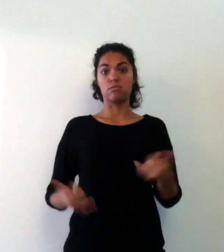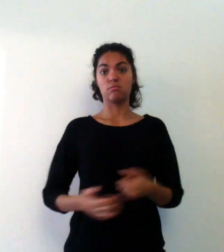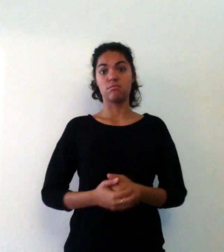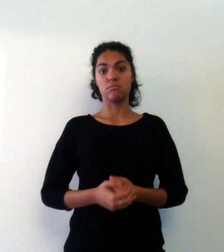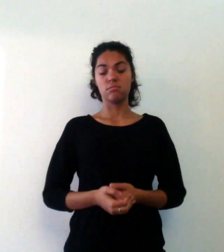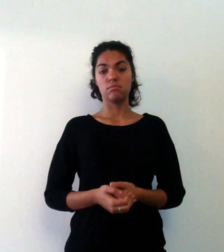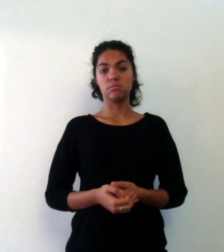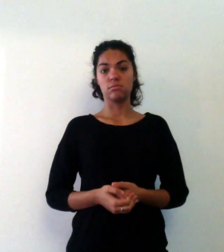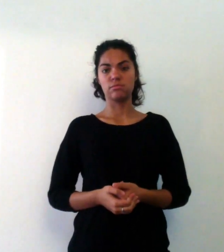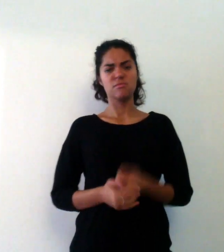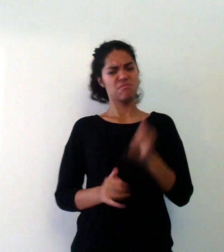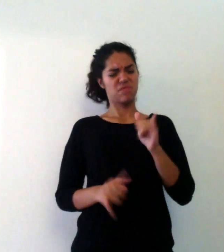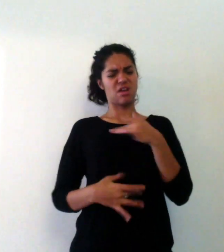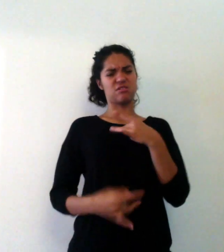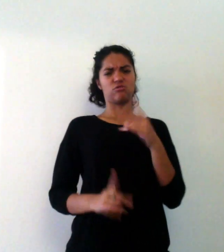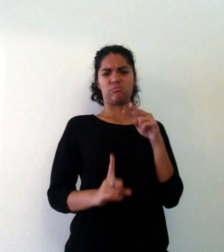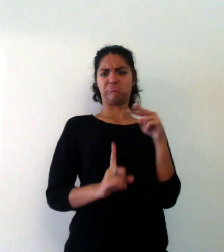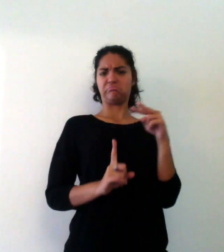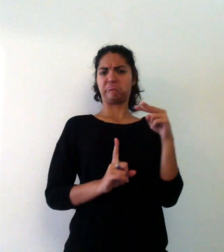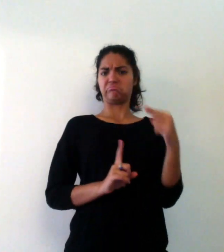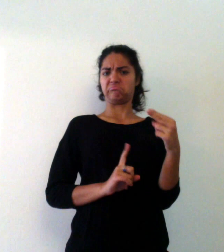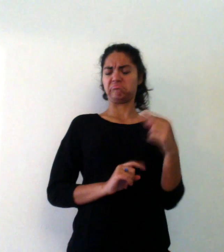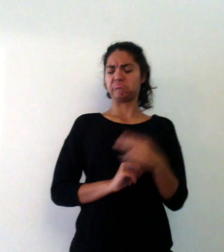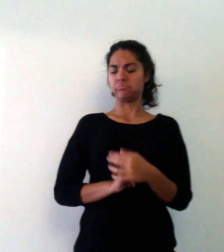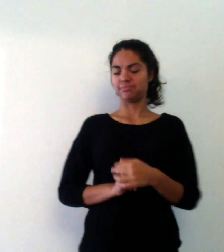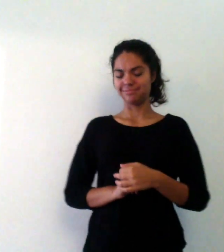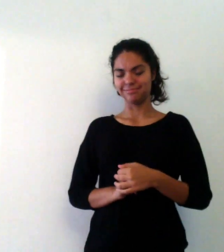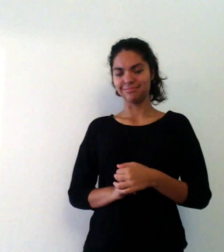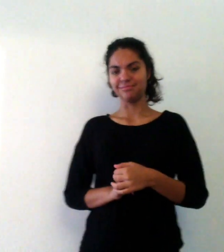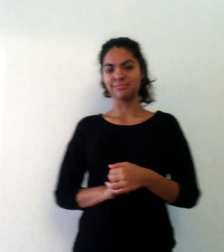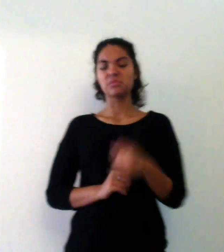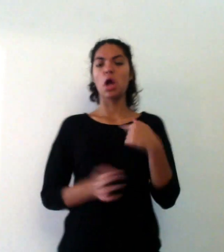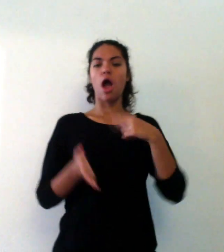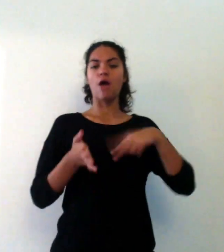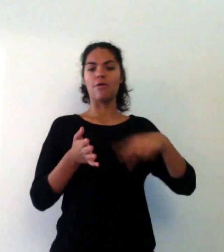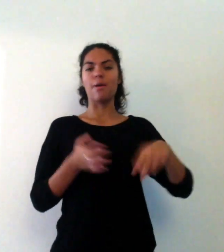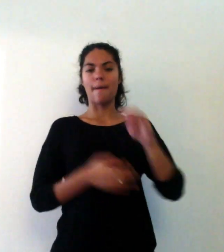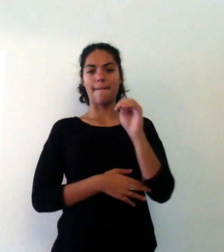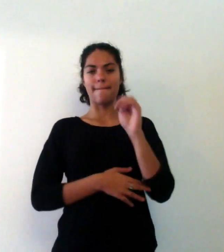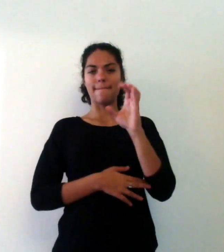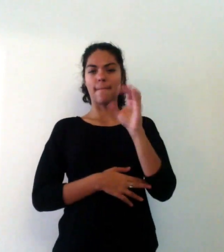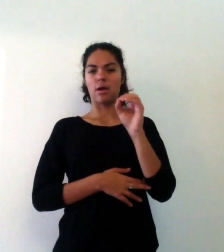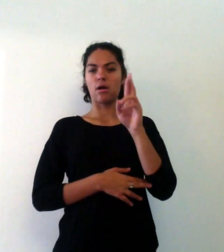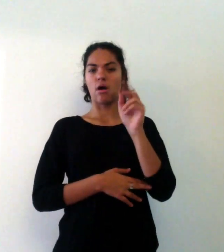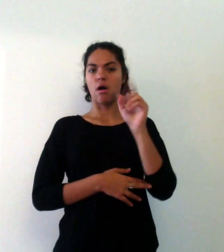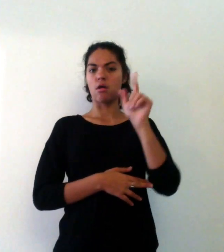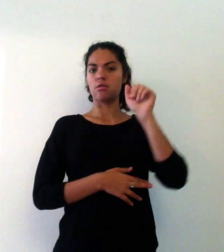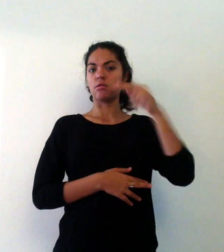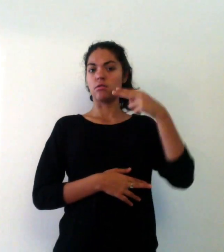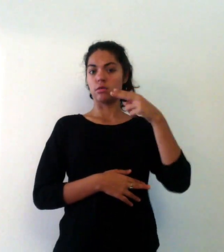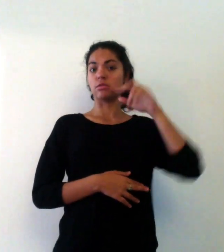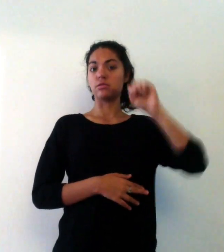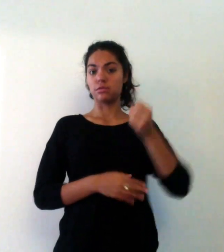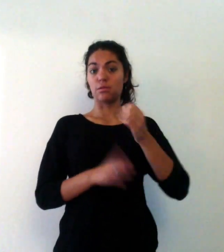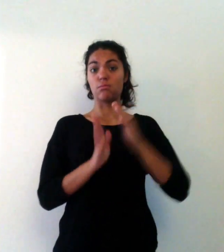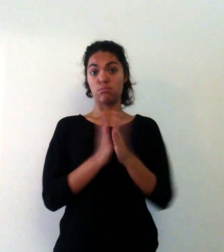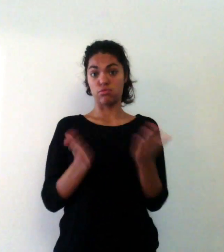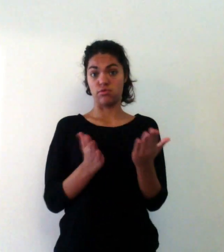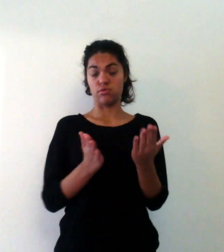And interestingly enough, I was reading David McCulloch's book later on in the middle of the day. Listen to what he says. During World War II, England needed